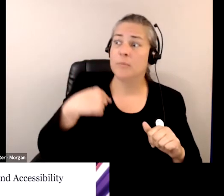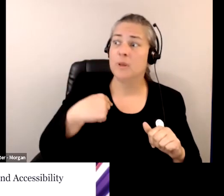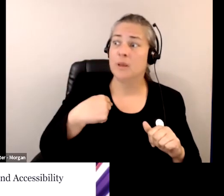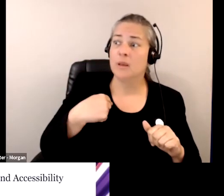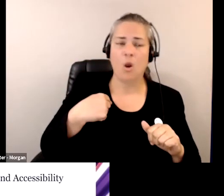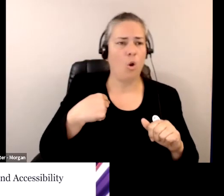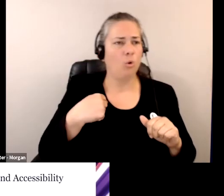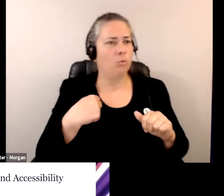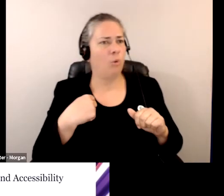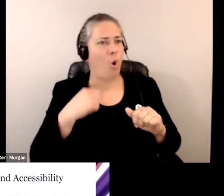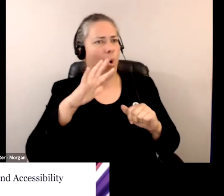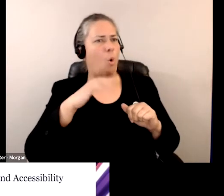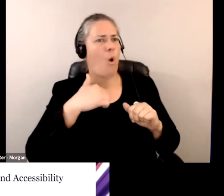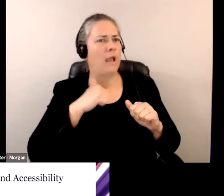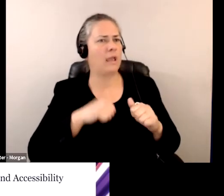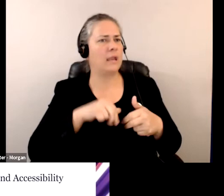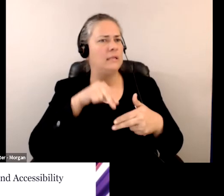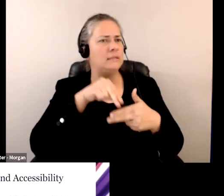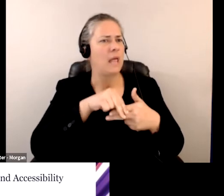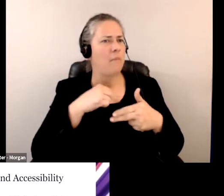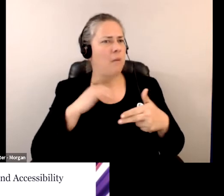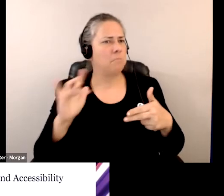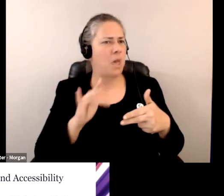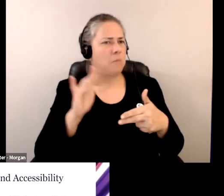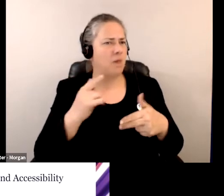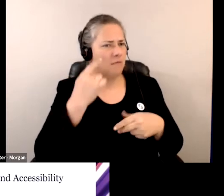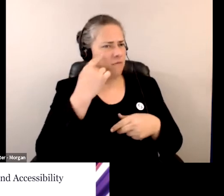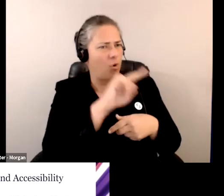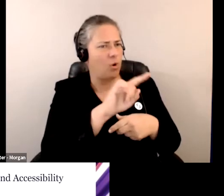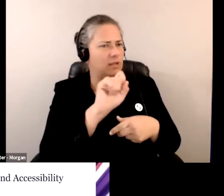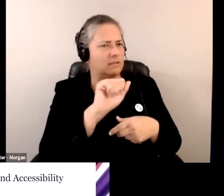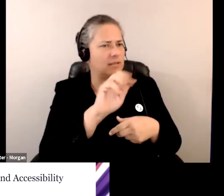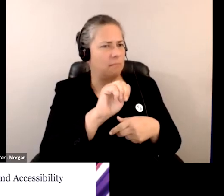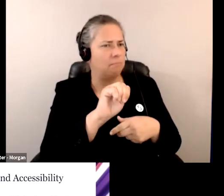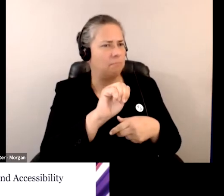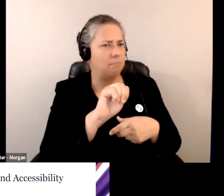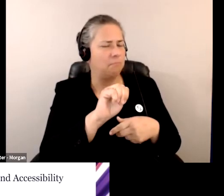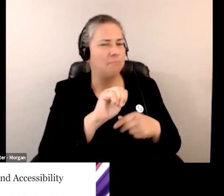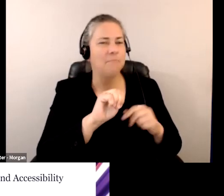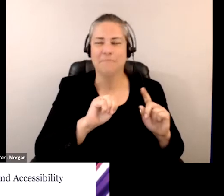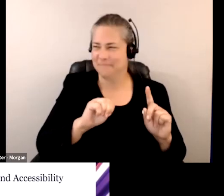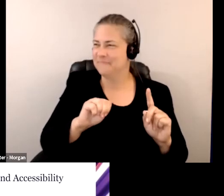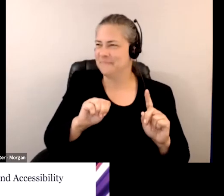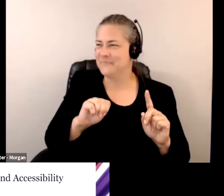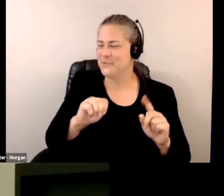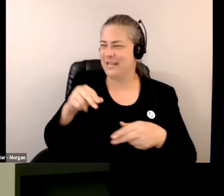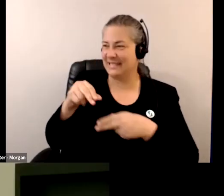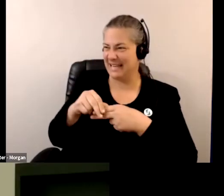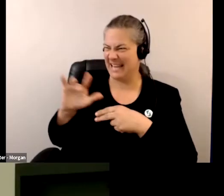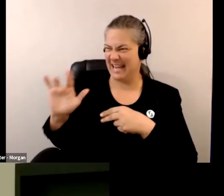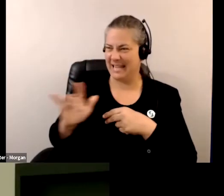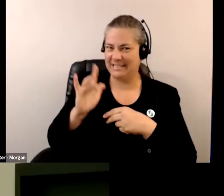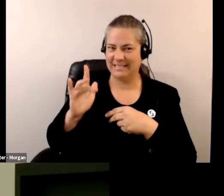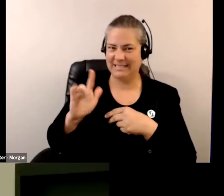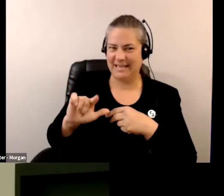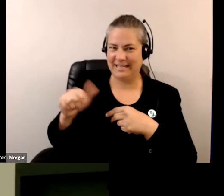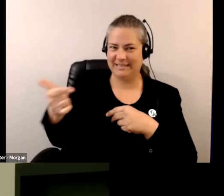I can move the slides then for Sam. Yes. So the next slide.